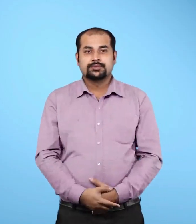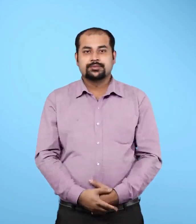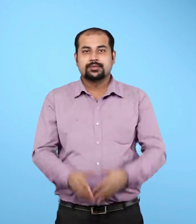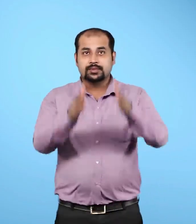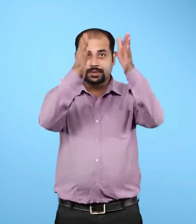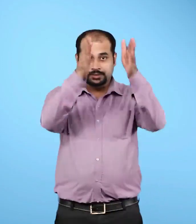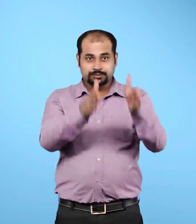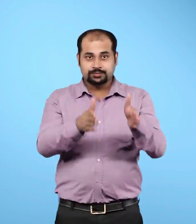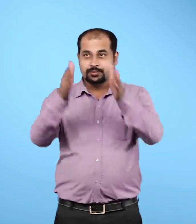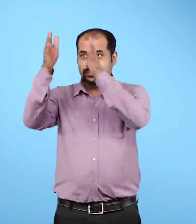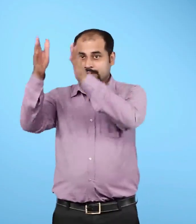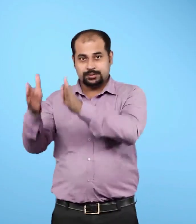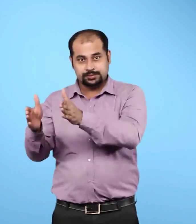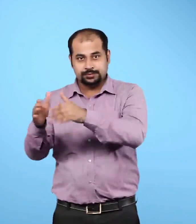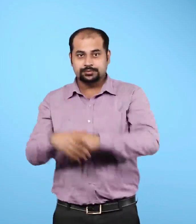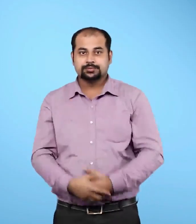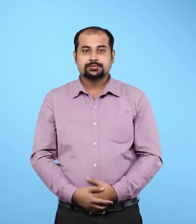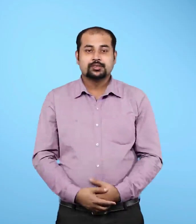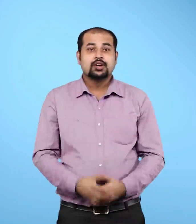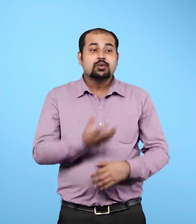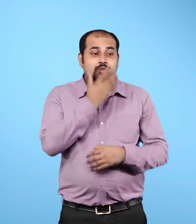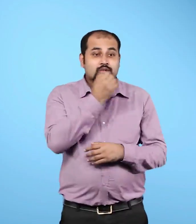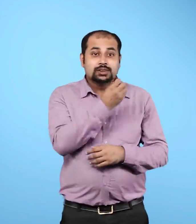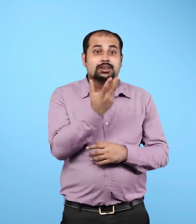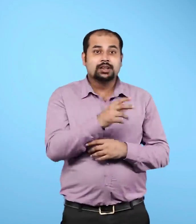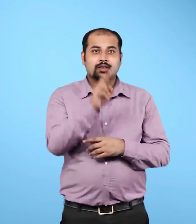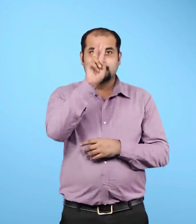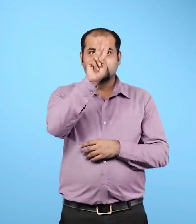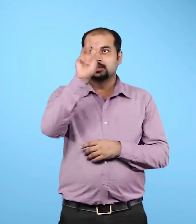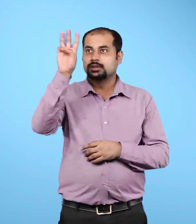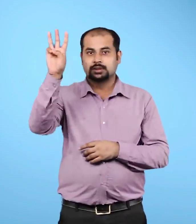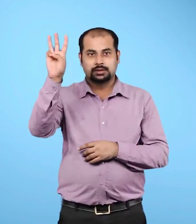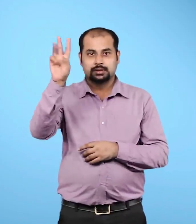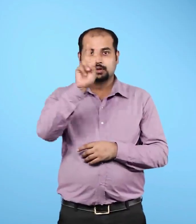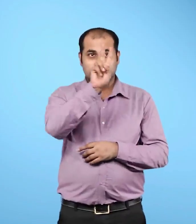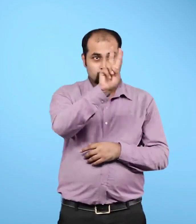Row 1, column 1, number 2 is written.